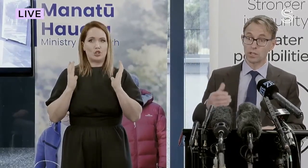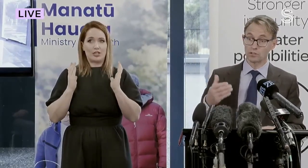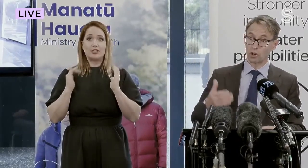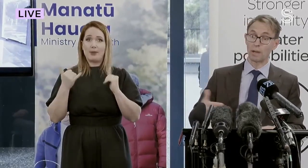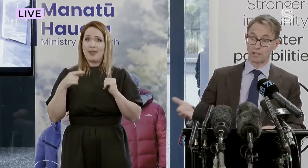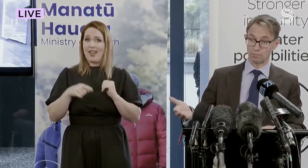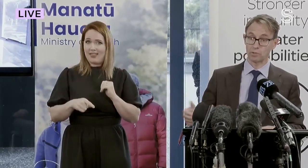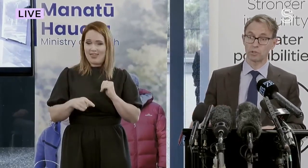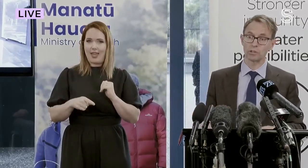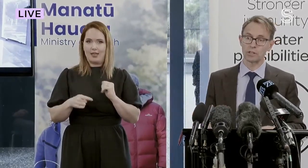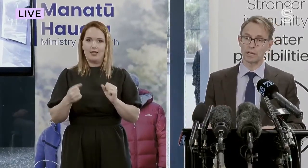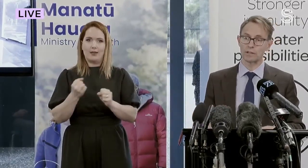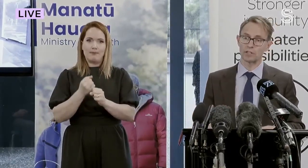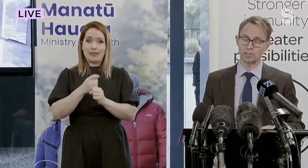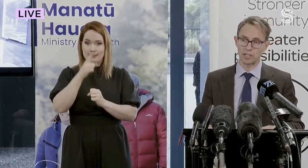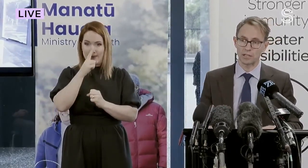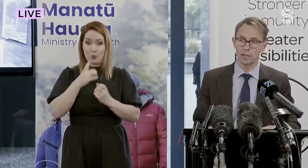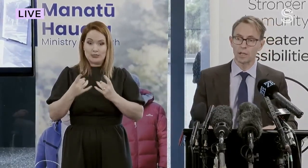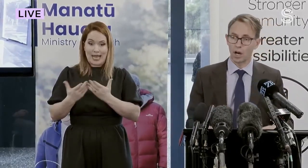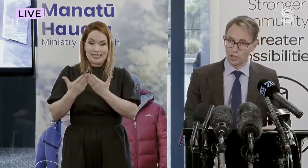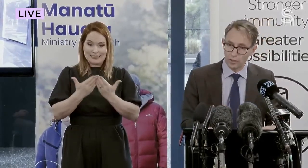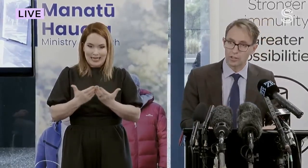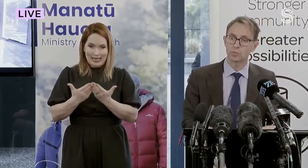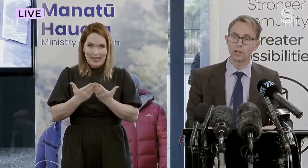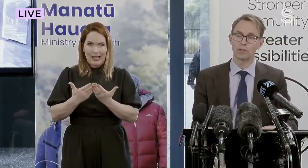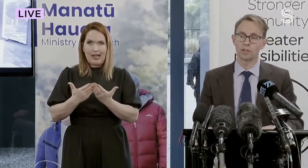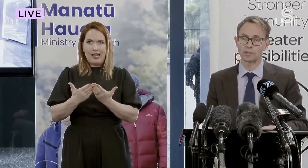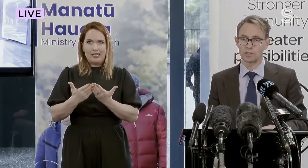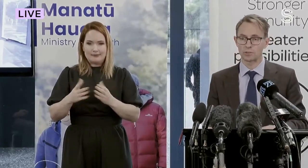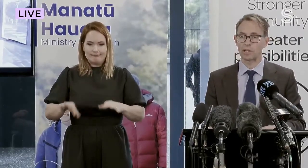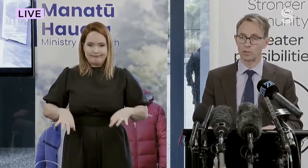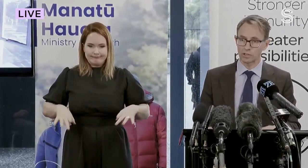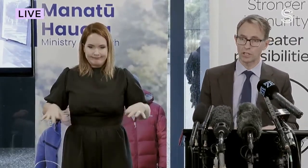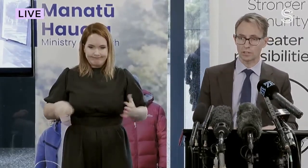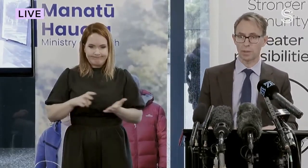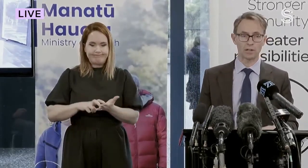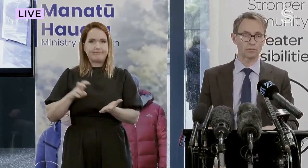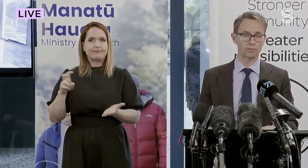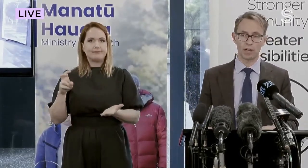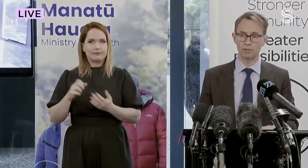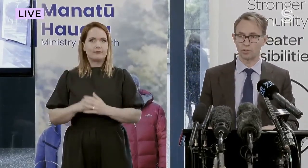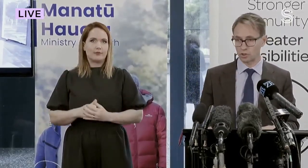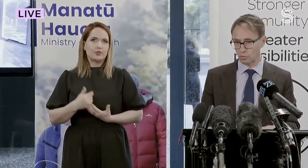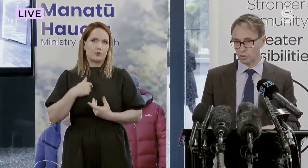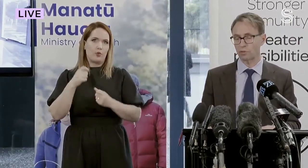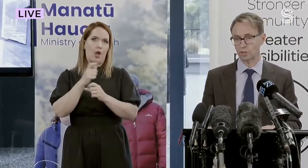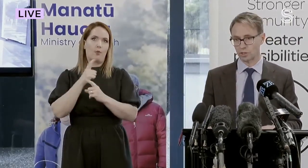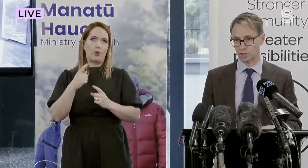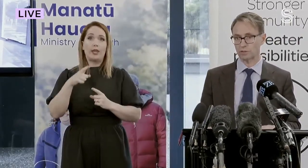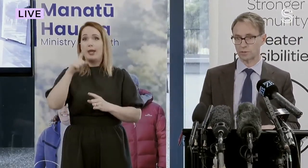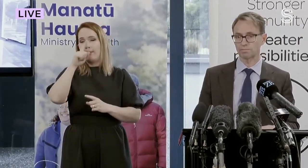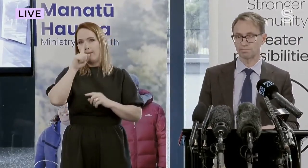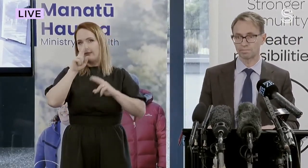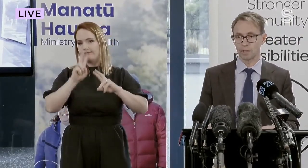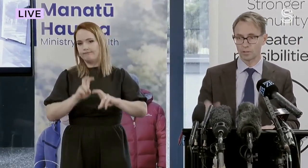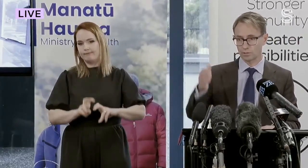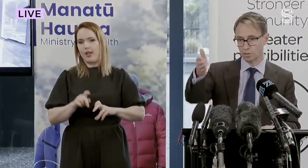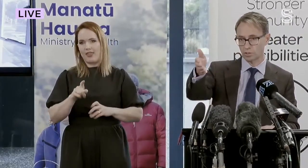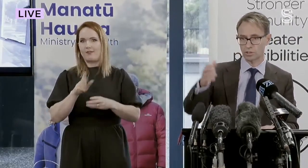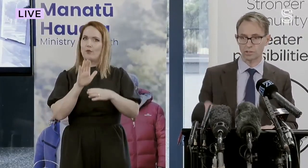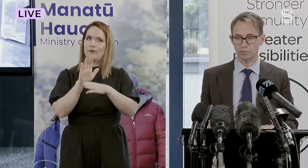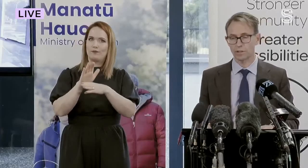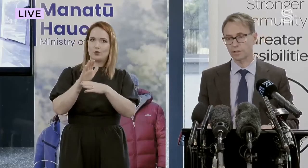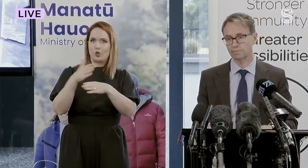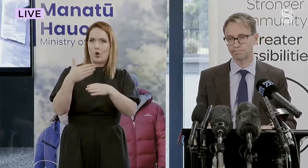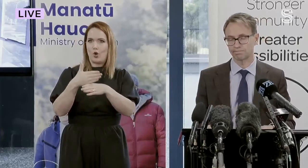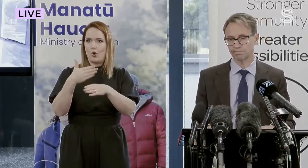to dropout during their study. I know that is one of the things that has been looked at as part of future workforce initiatives. There was a